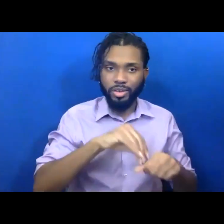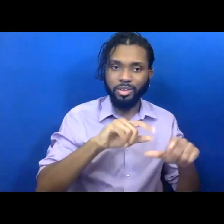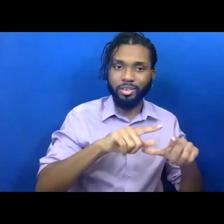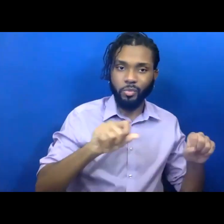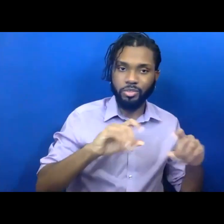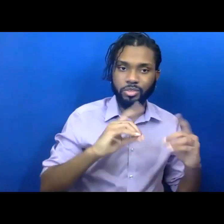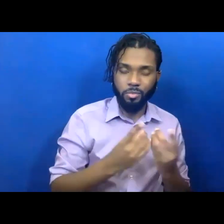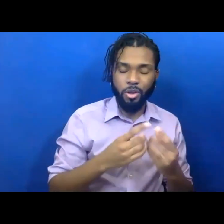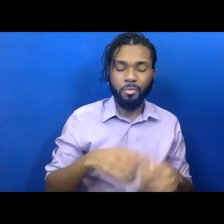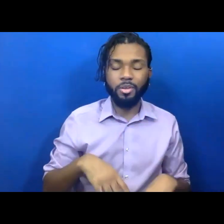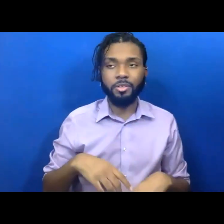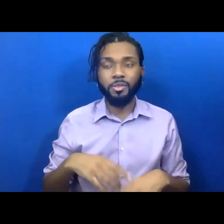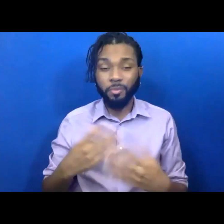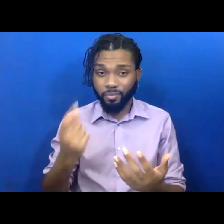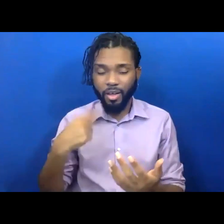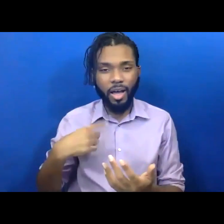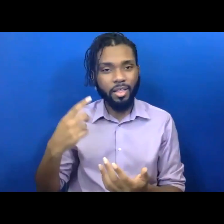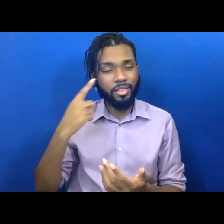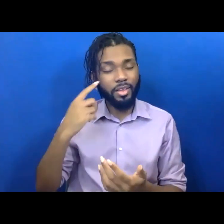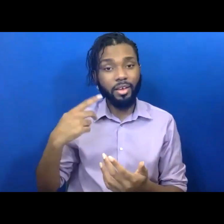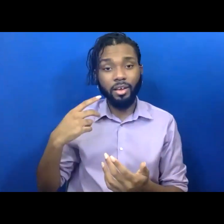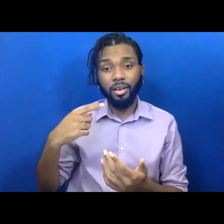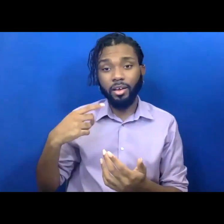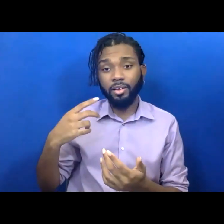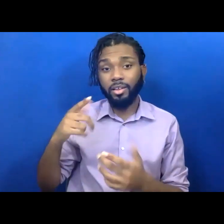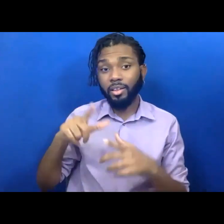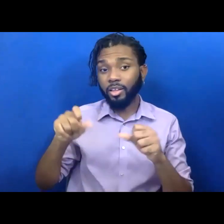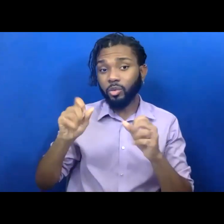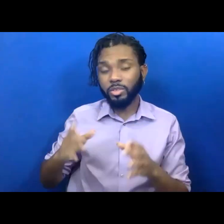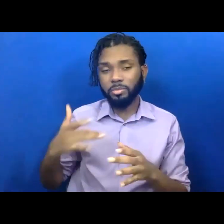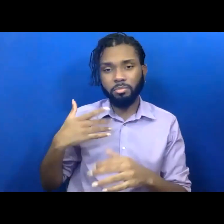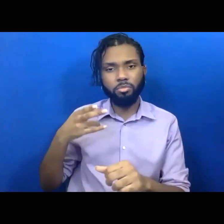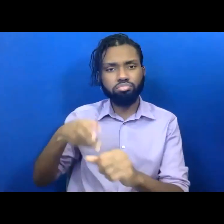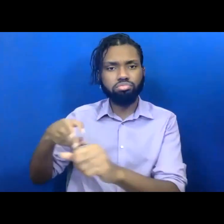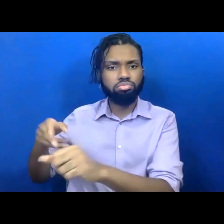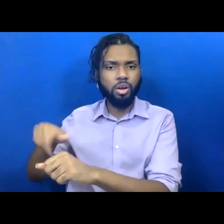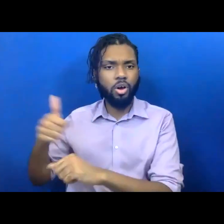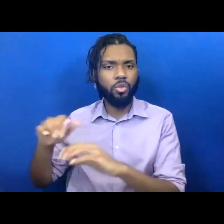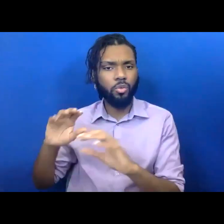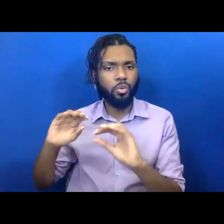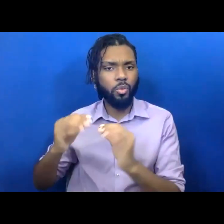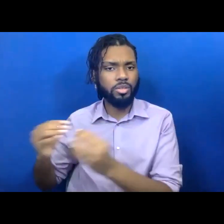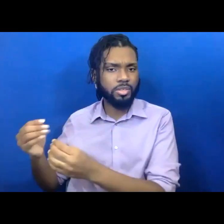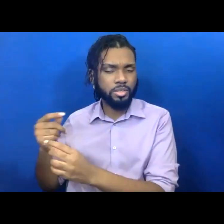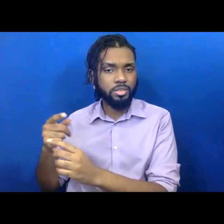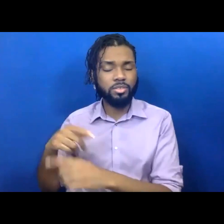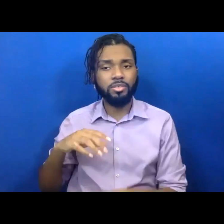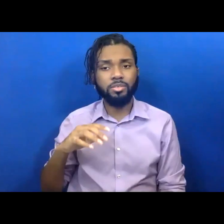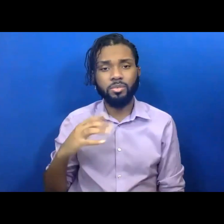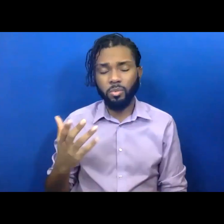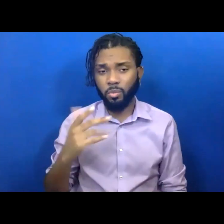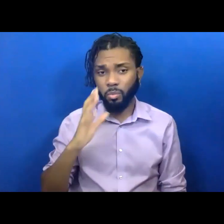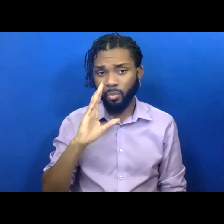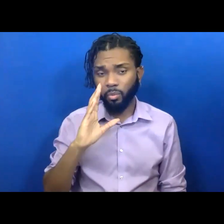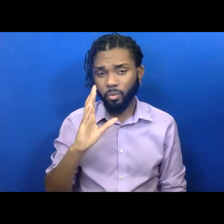see themselves in other professional organizations. And so there's going to have to be some sort of,